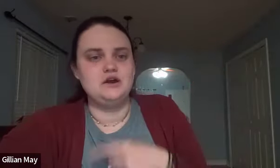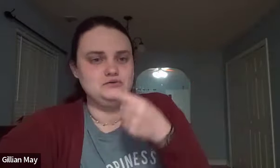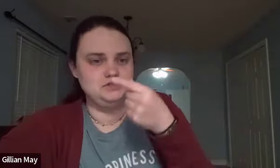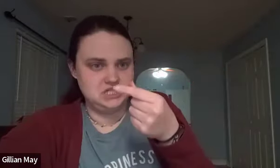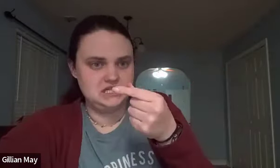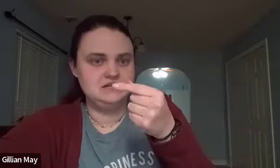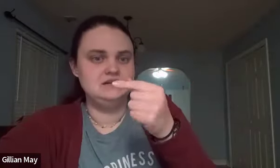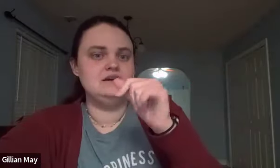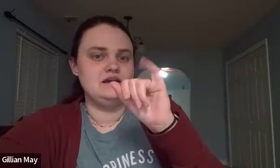go